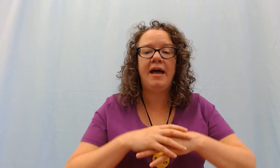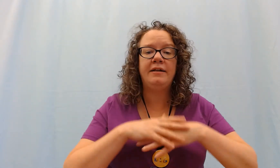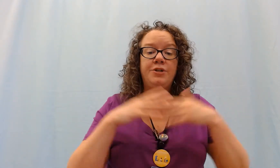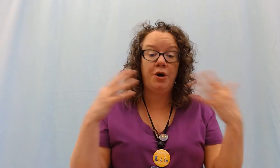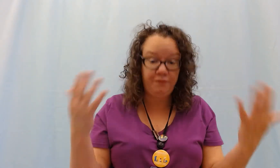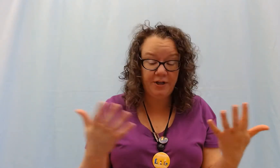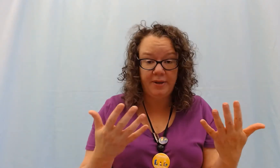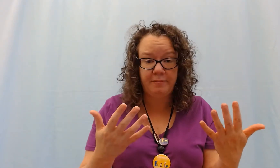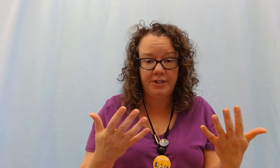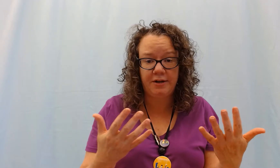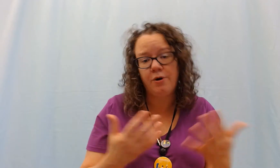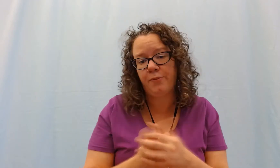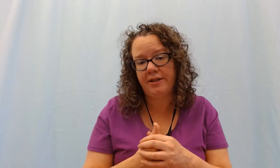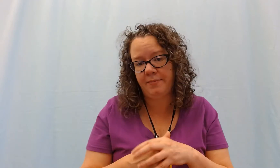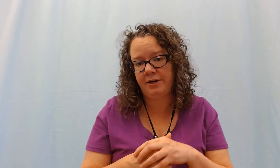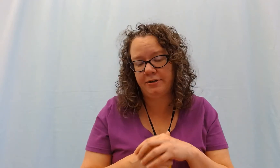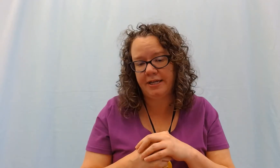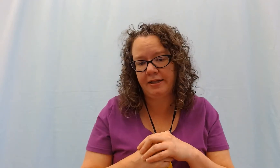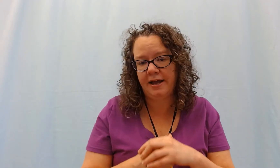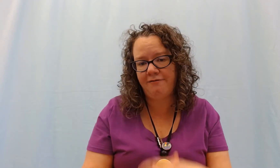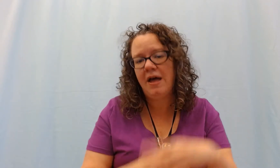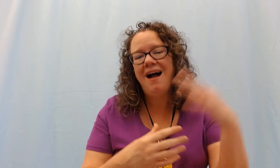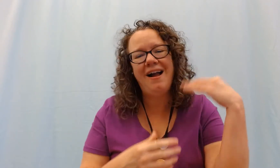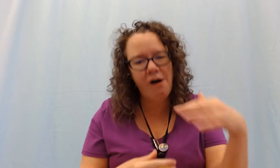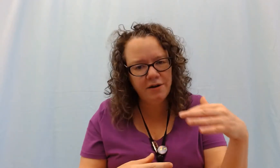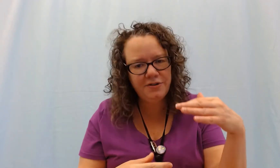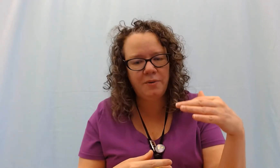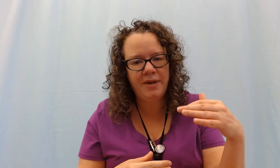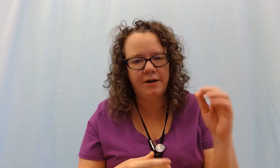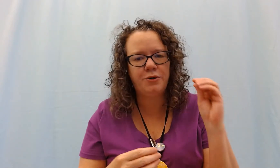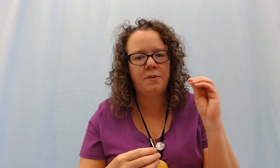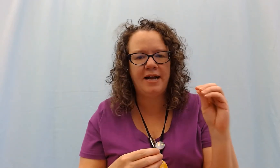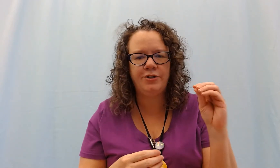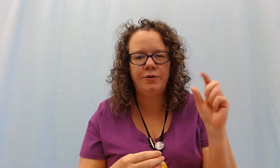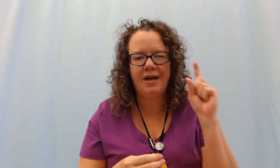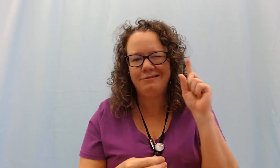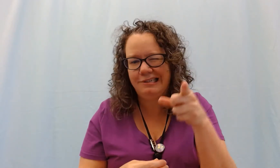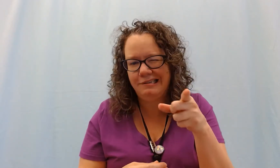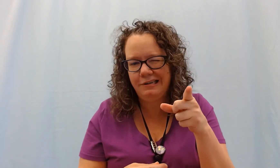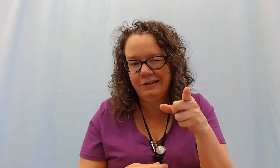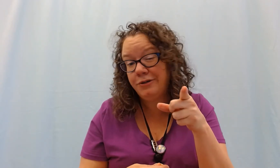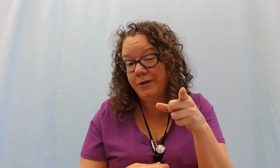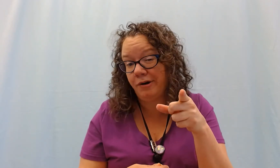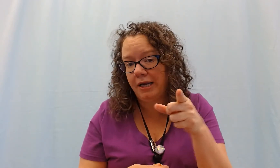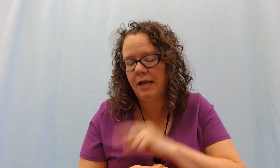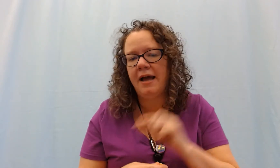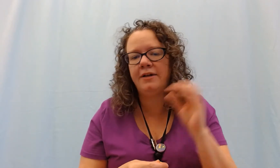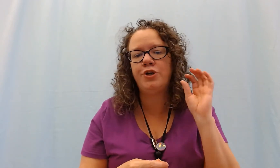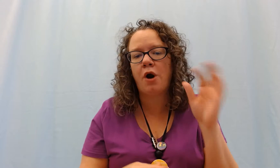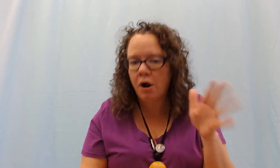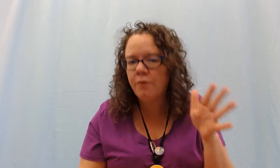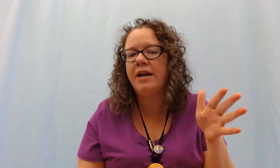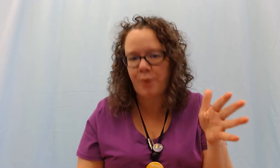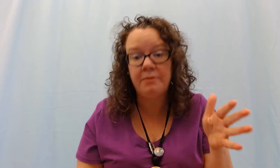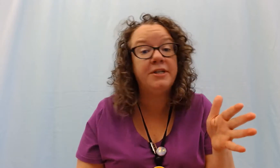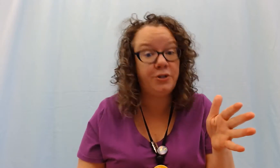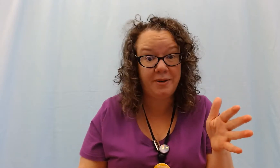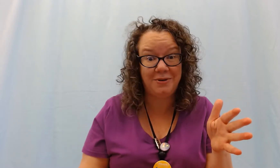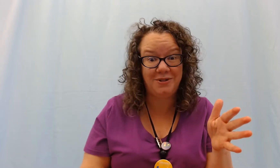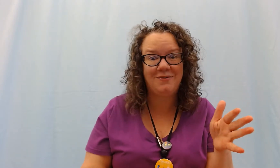and hopefully you'll be able to incorporate them in your daily life. I also am here to remind you that you're doing great and you're already probably doing most of this